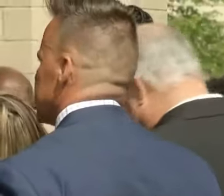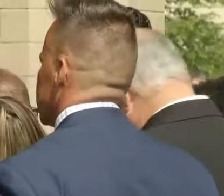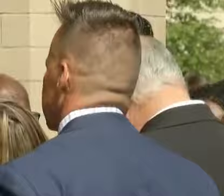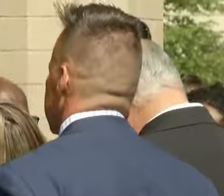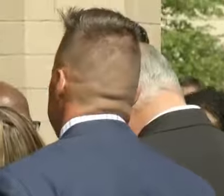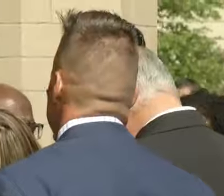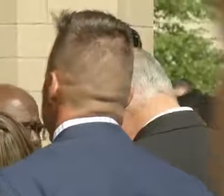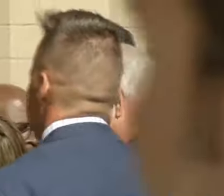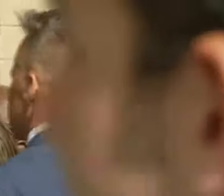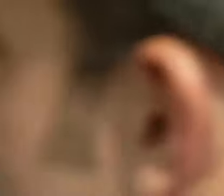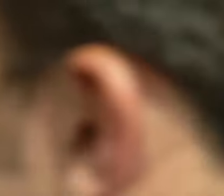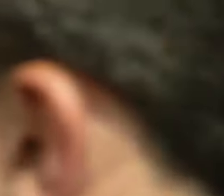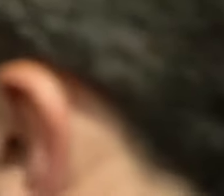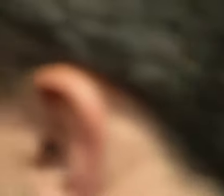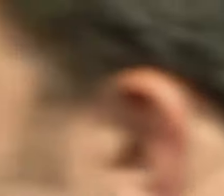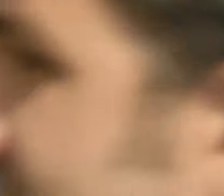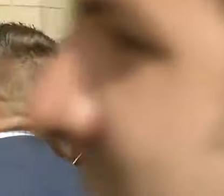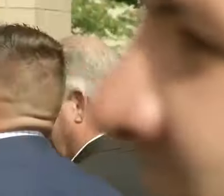We're a little behind as usual.